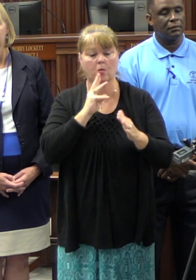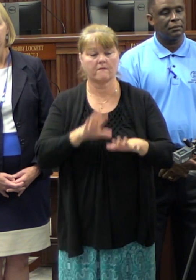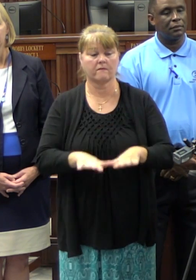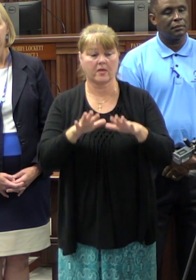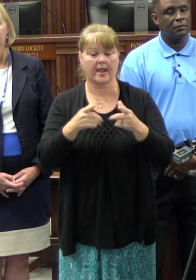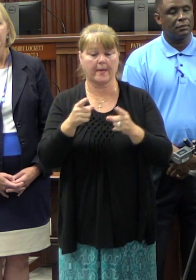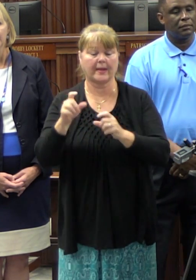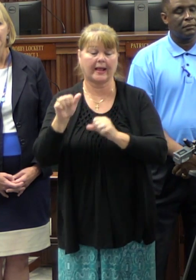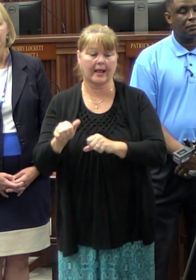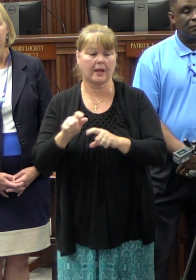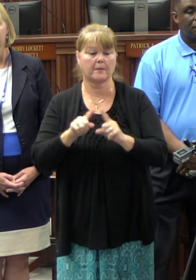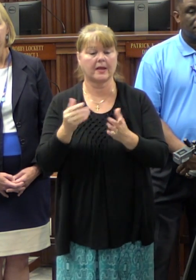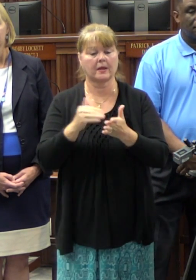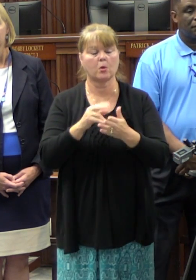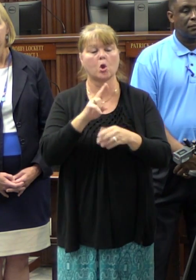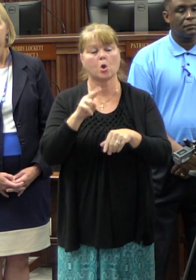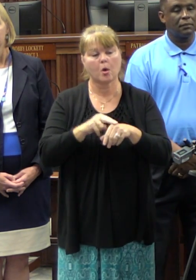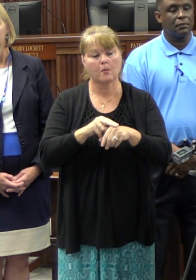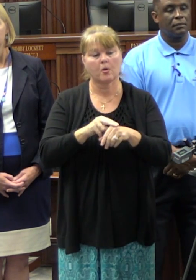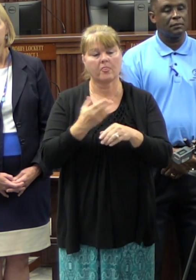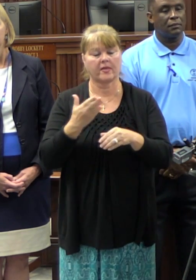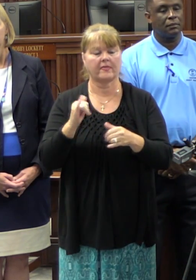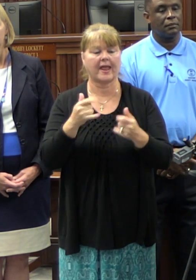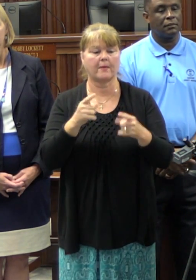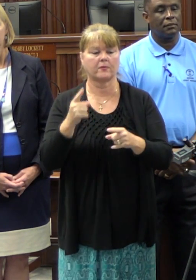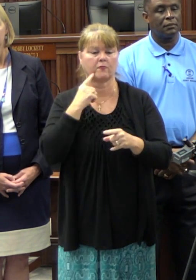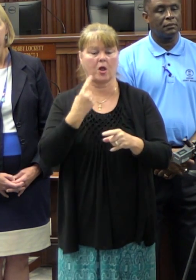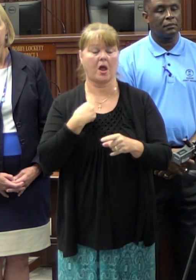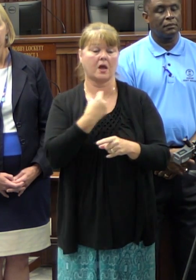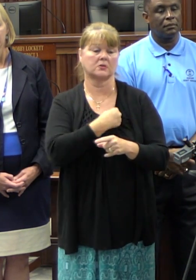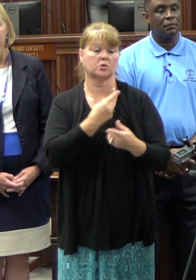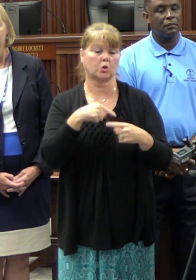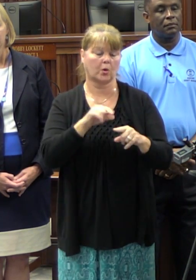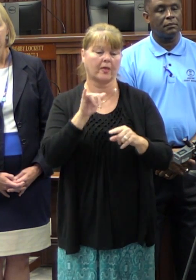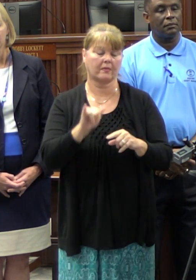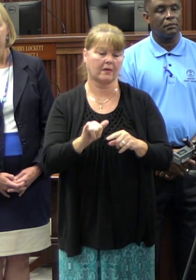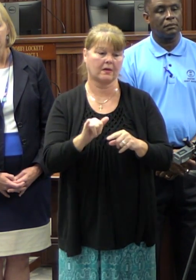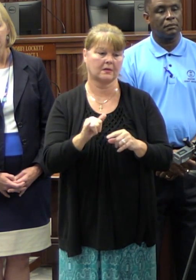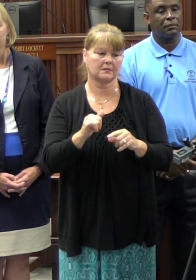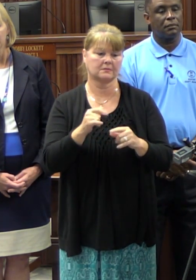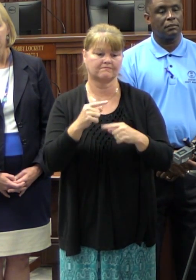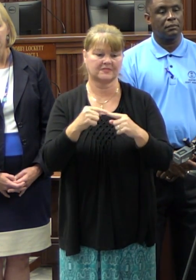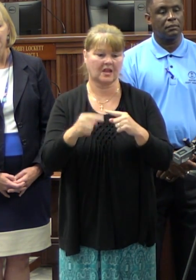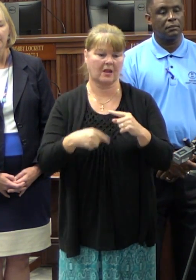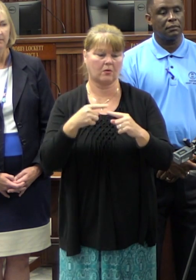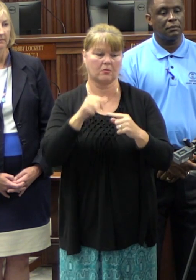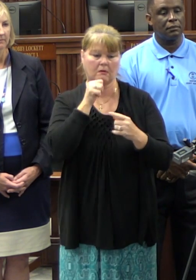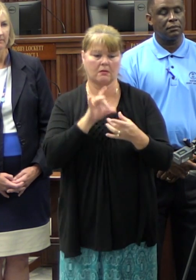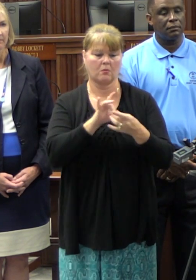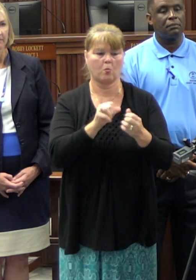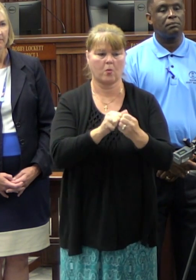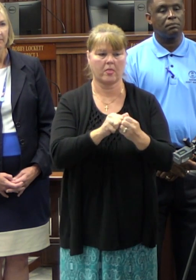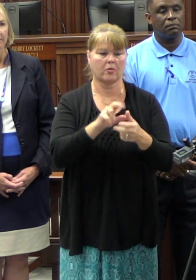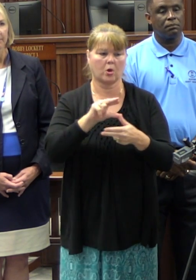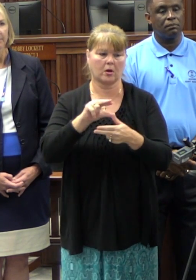But again, it's a normal sequence that happens for us on a regular tide cycle, and it's not really affiliated with that